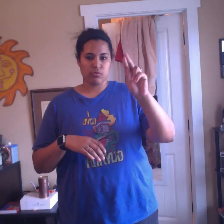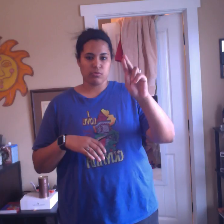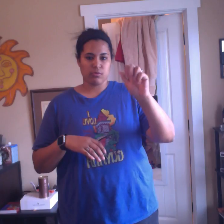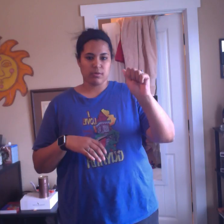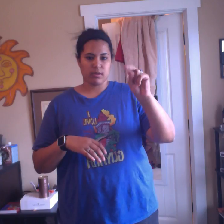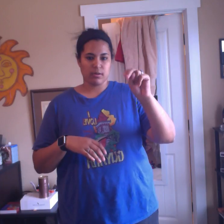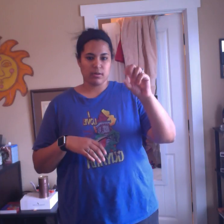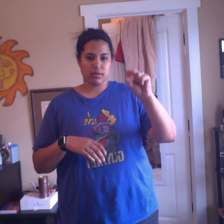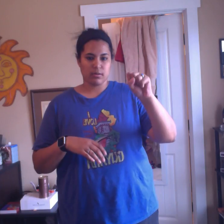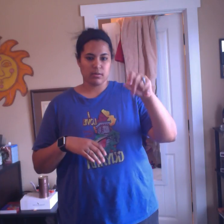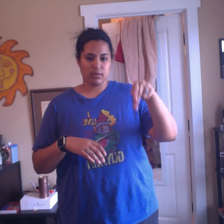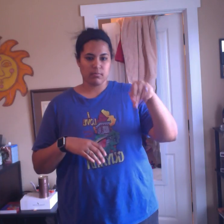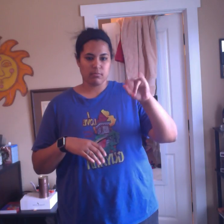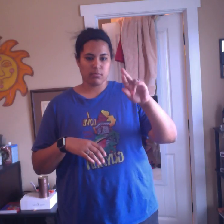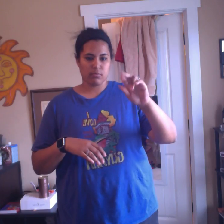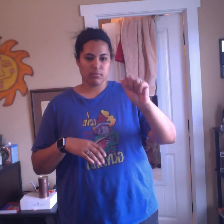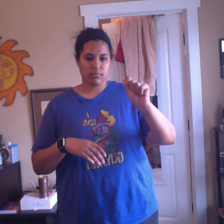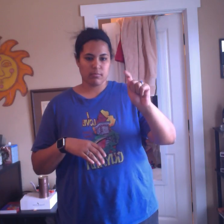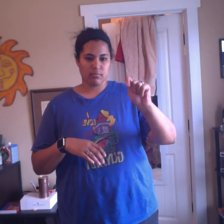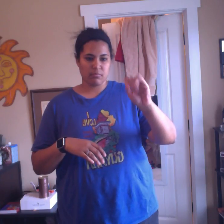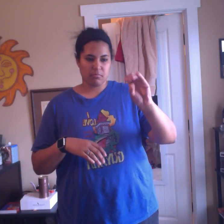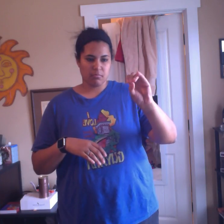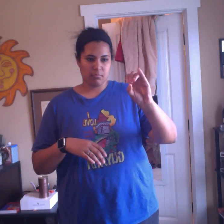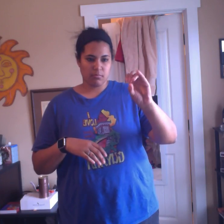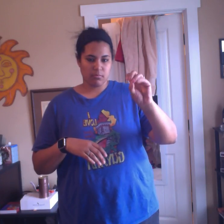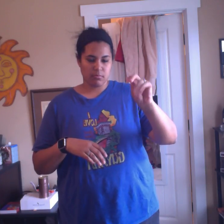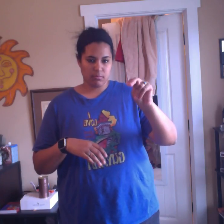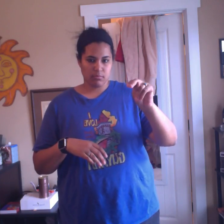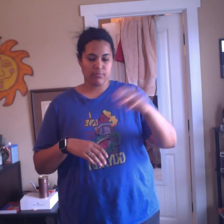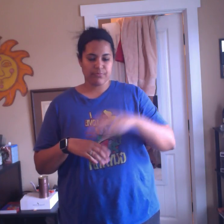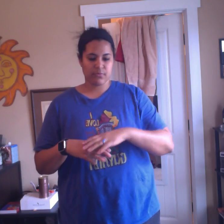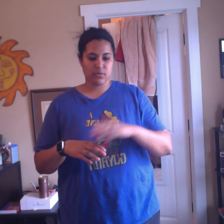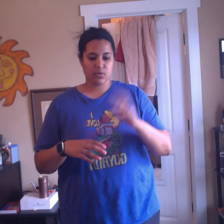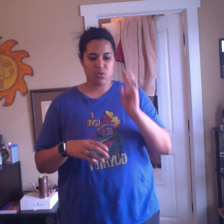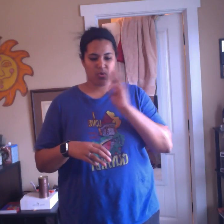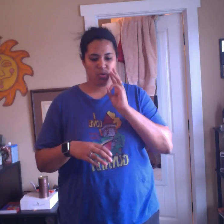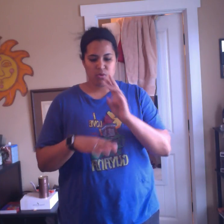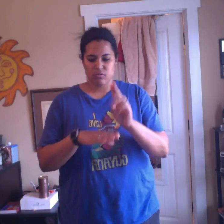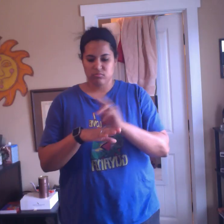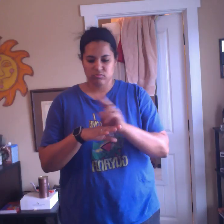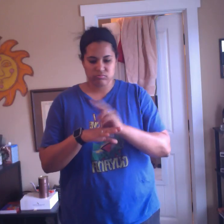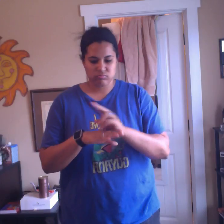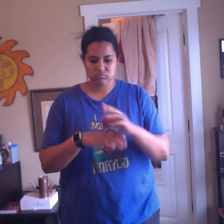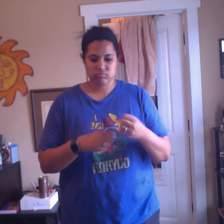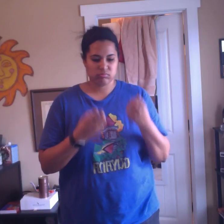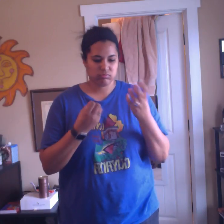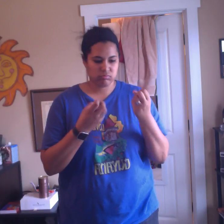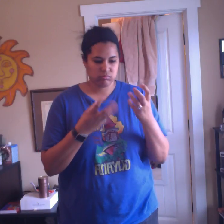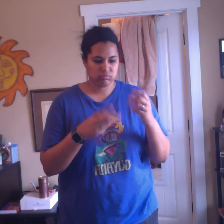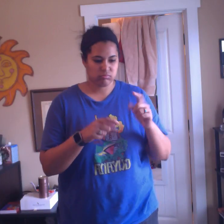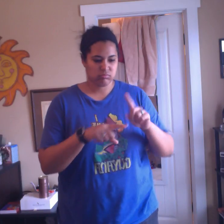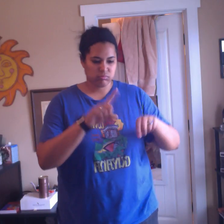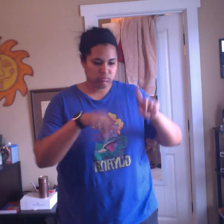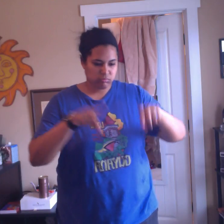Yes. We use water in a ton of different ways during the cycle. Not just to clean and drink, but to run big turbines to make